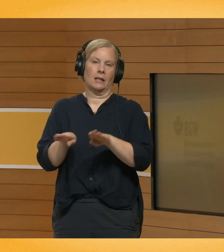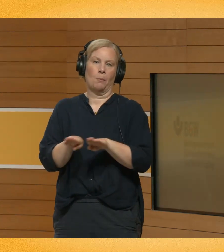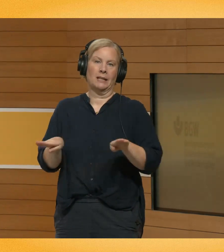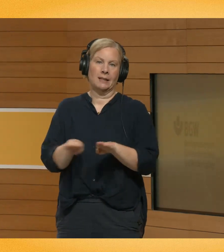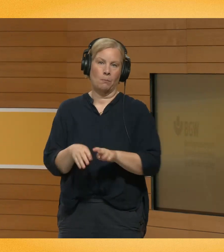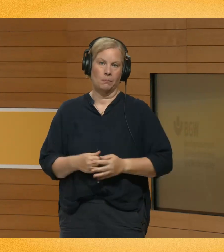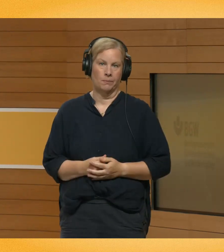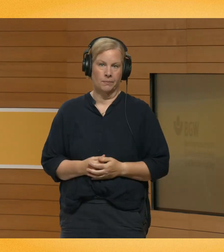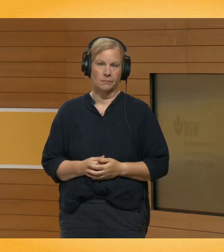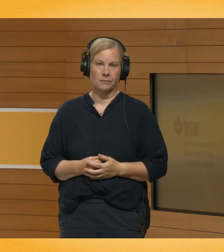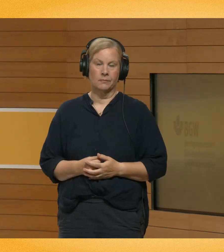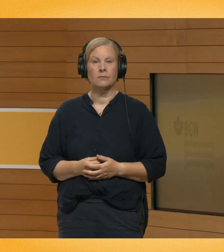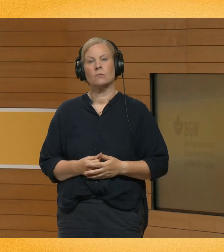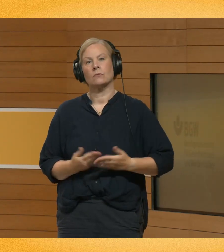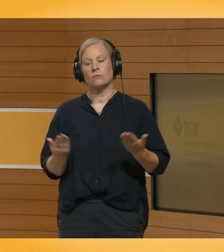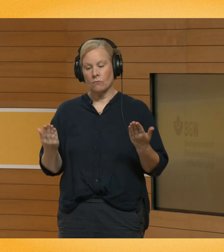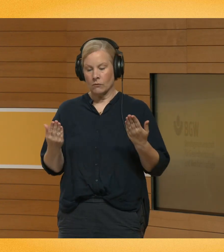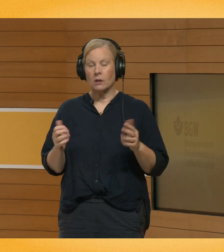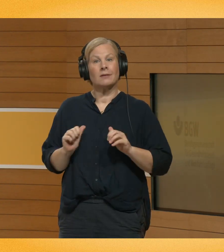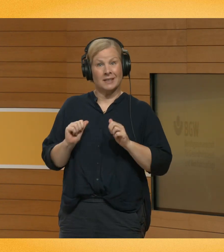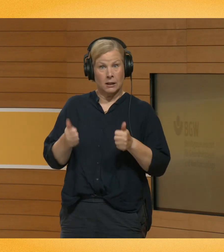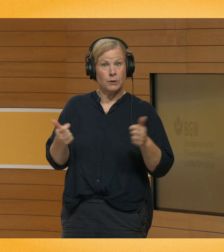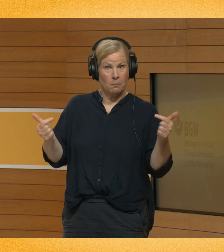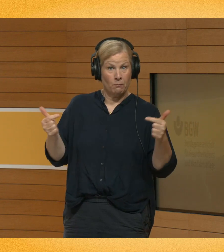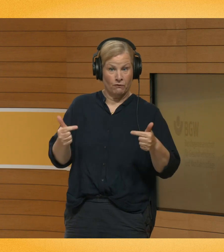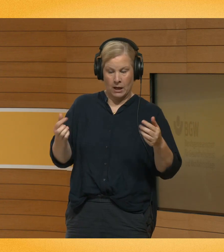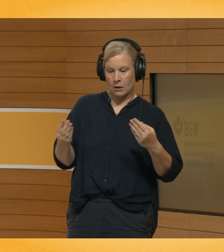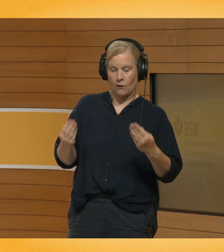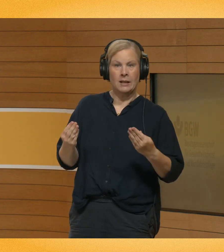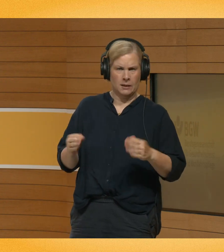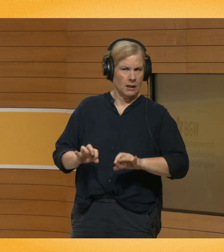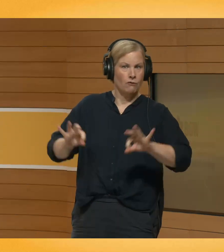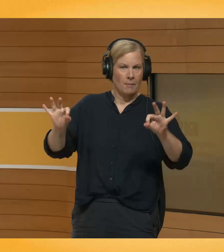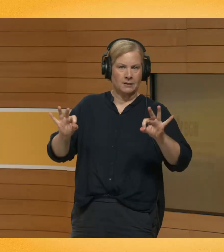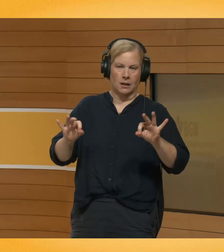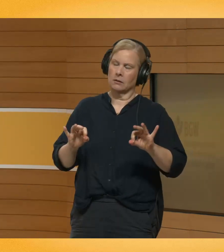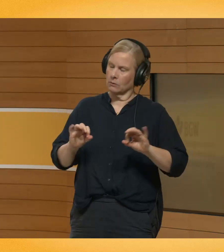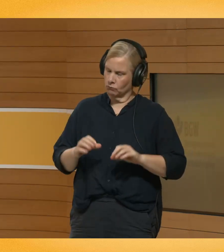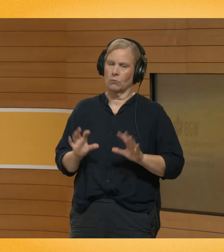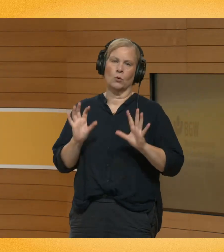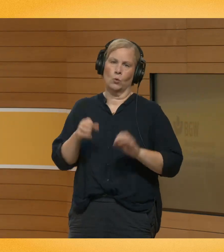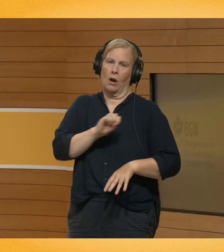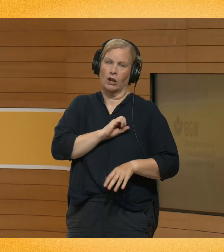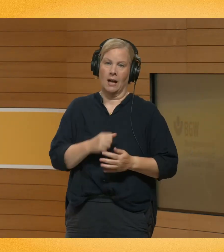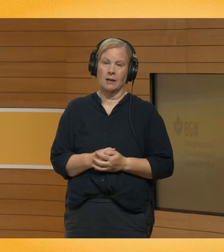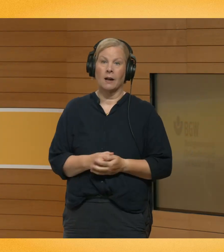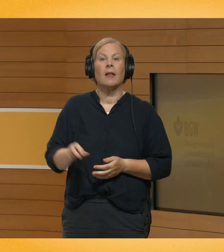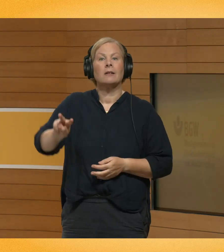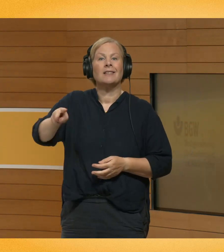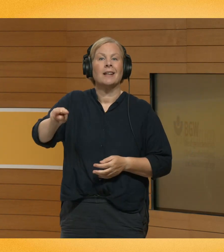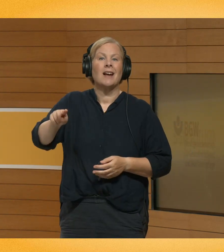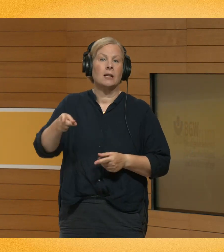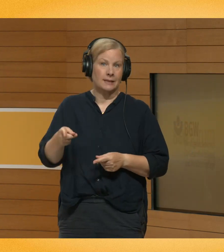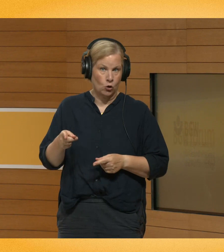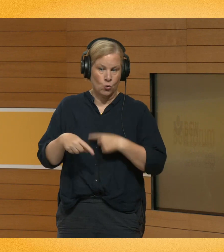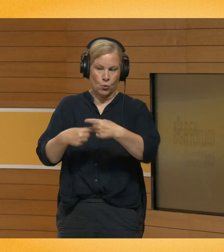good benefit. And also I think the digitalization is a very, very good benefit, so we can compare us with other